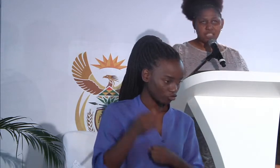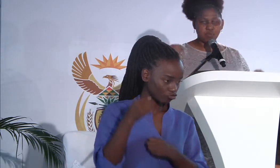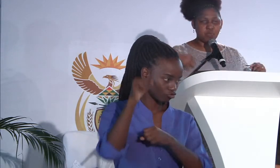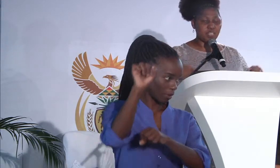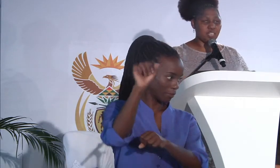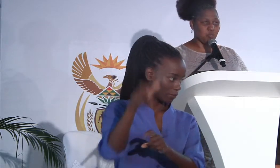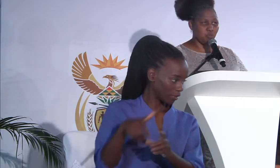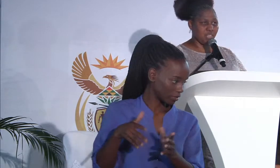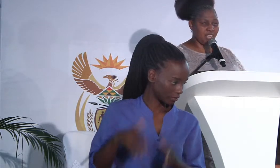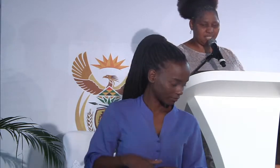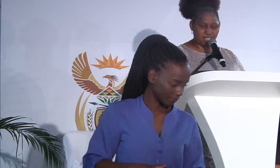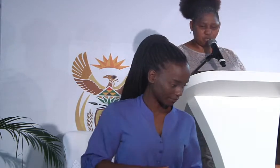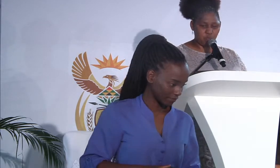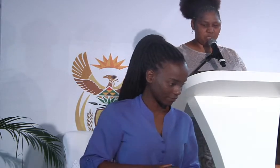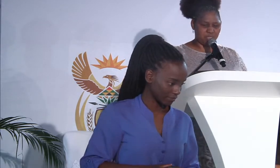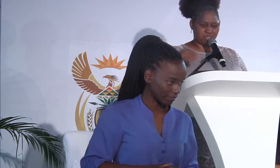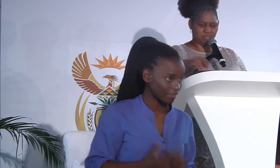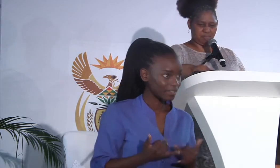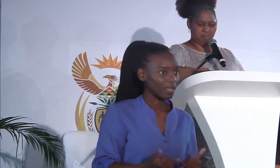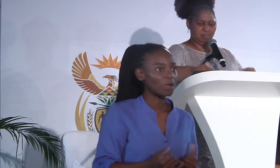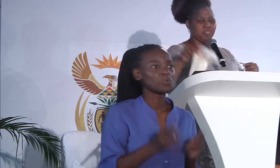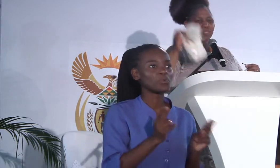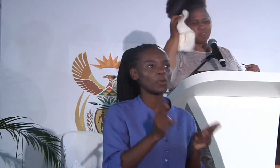That's what they do there in the showbiz.